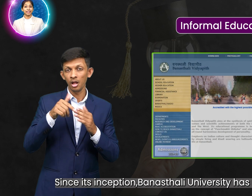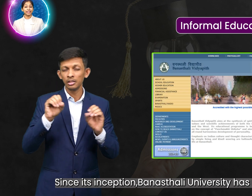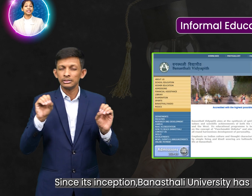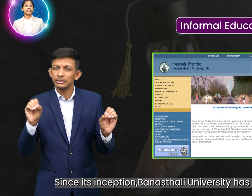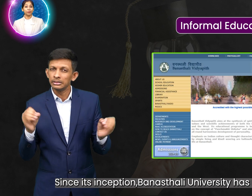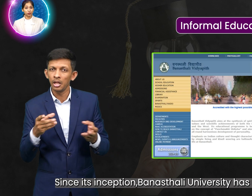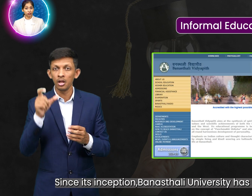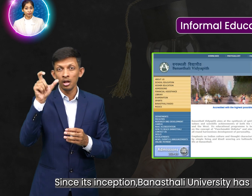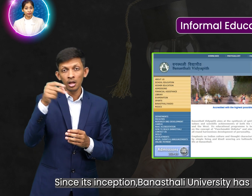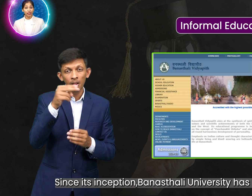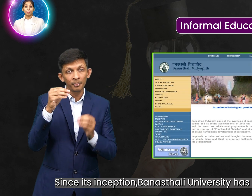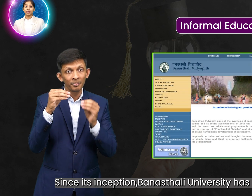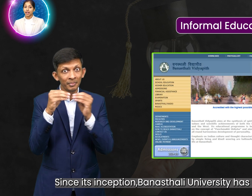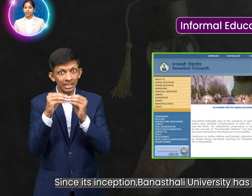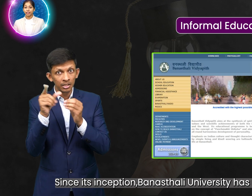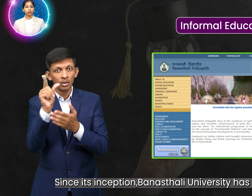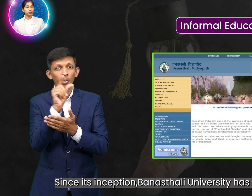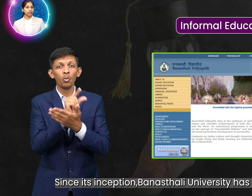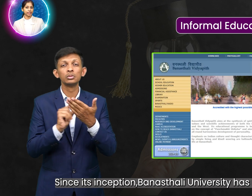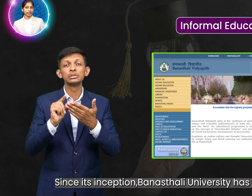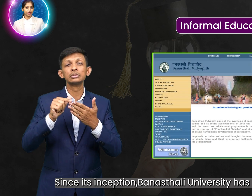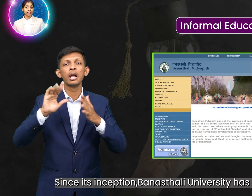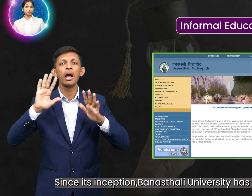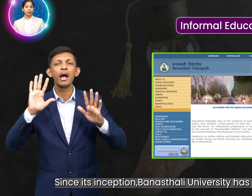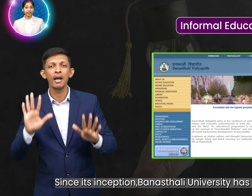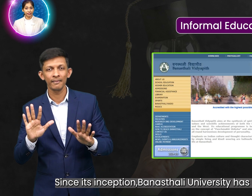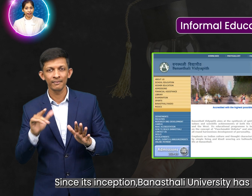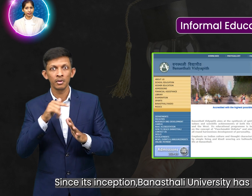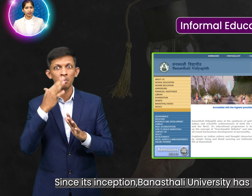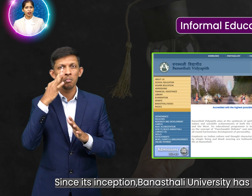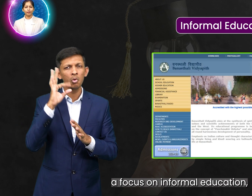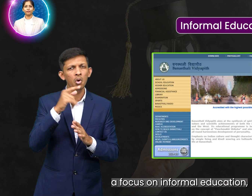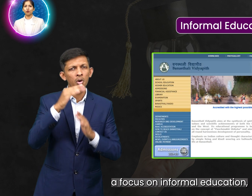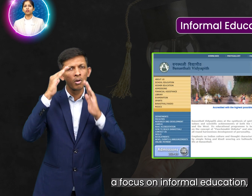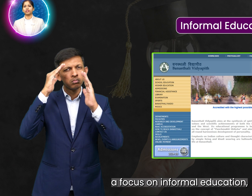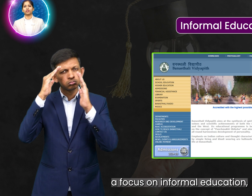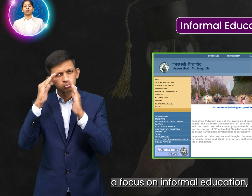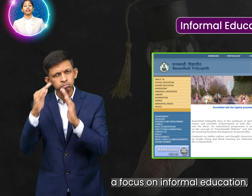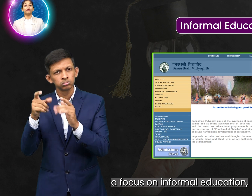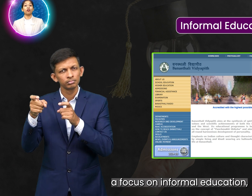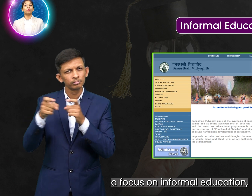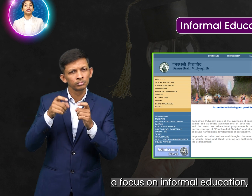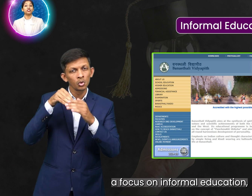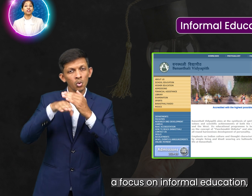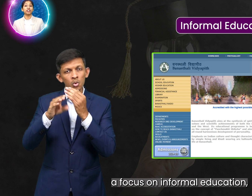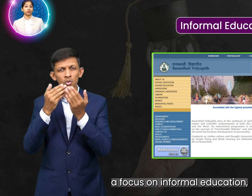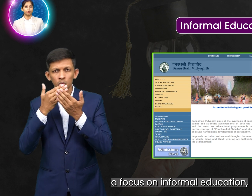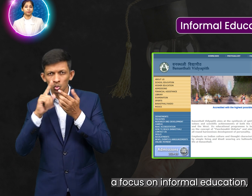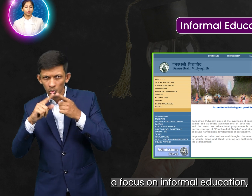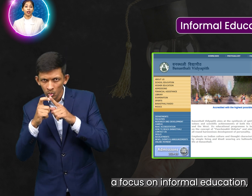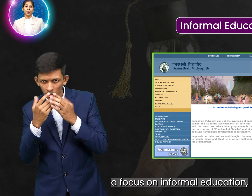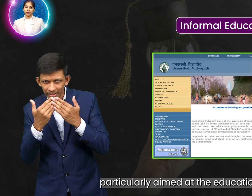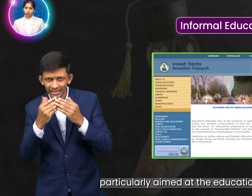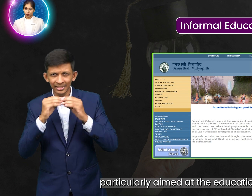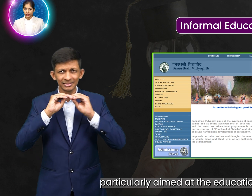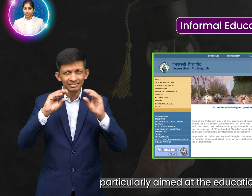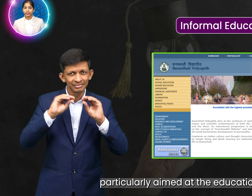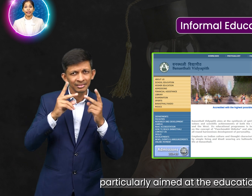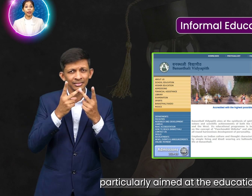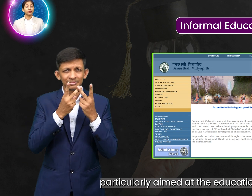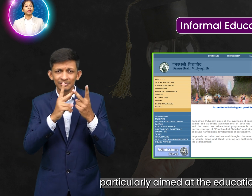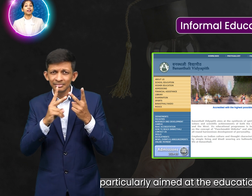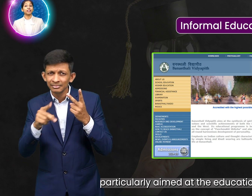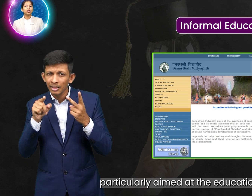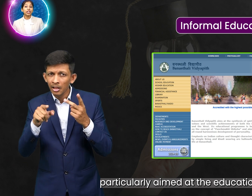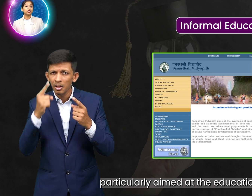Since its inception, Banastali University has maintained a focus on informal education,